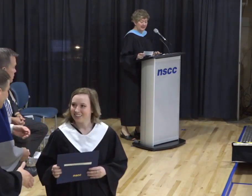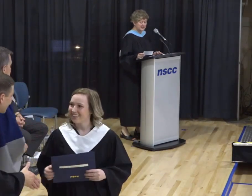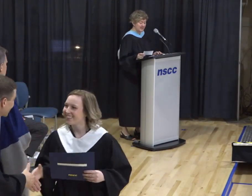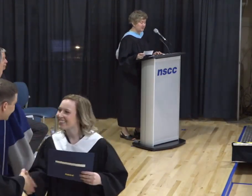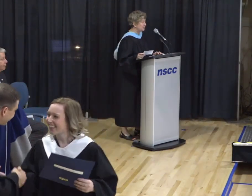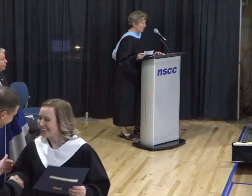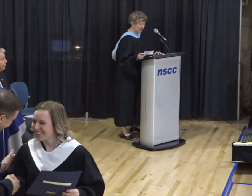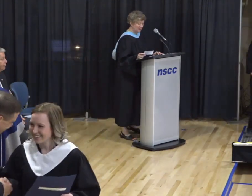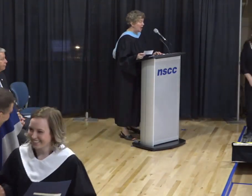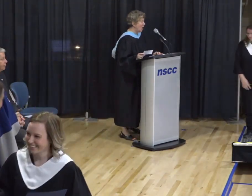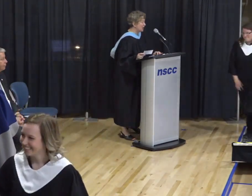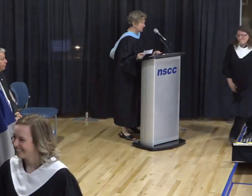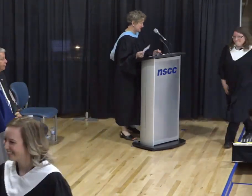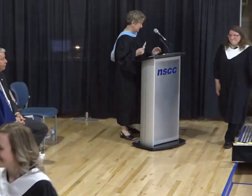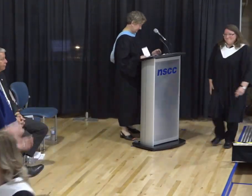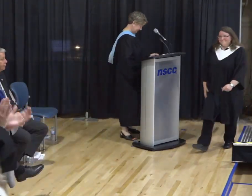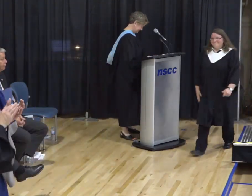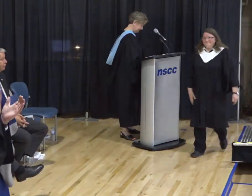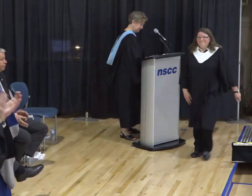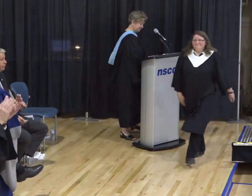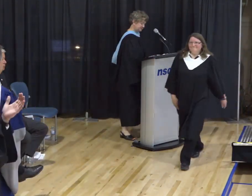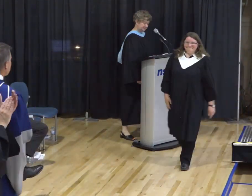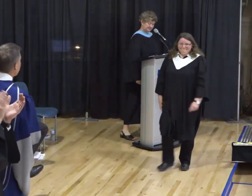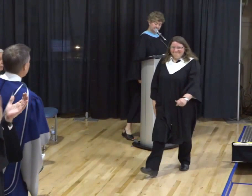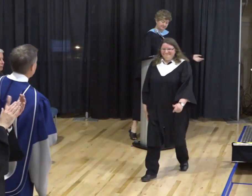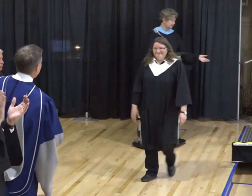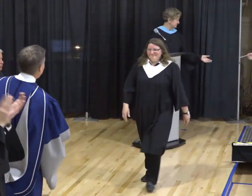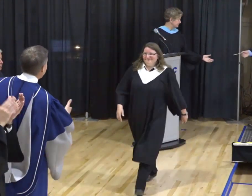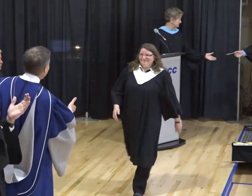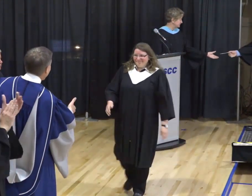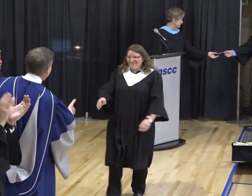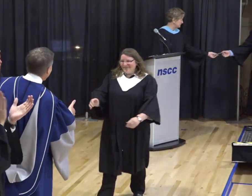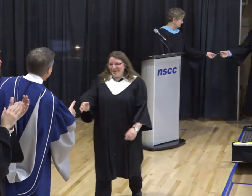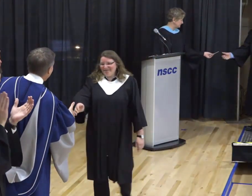Darlene Payzant Rourke, Honors.